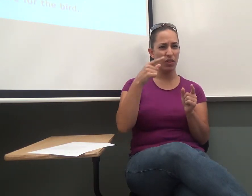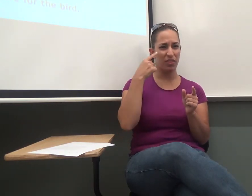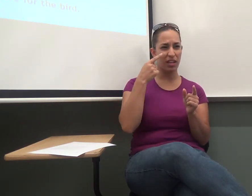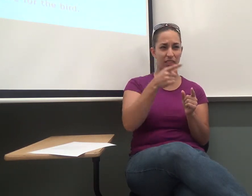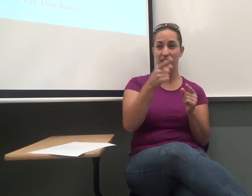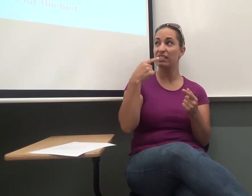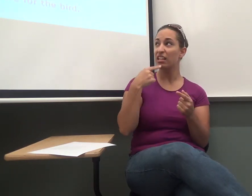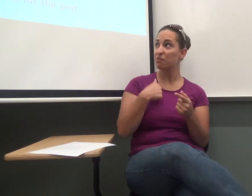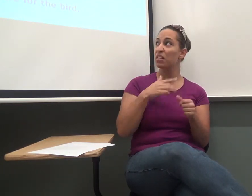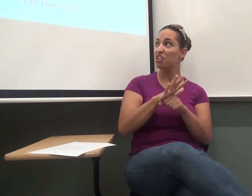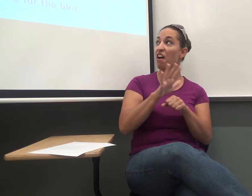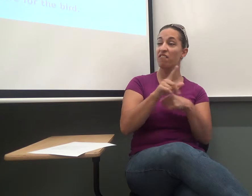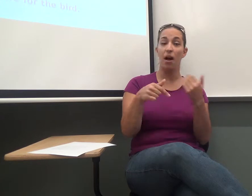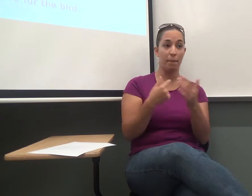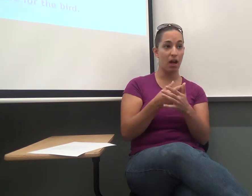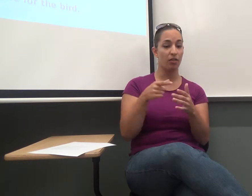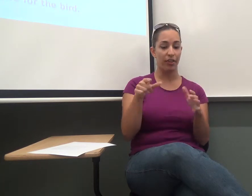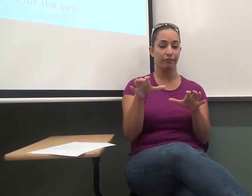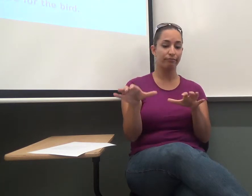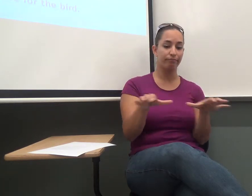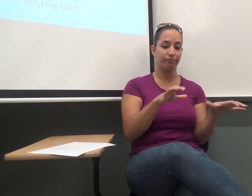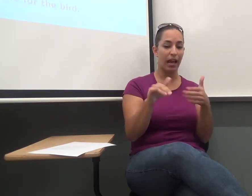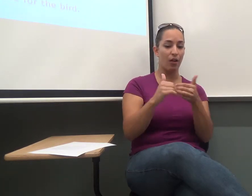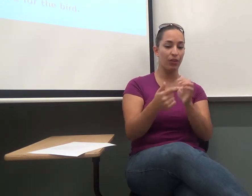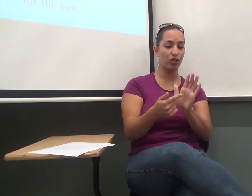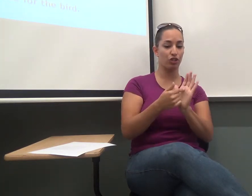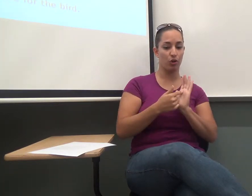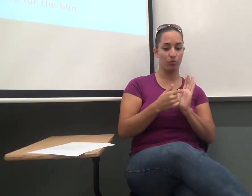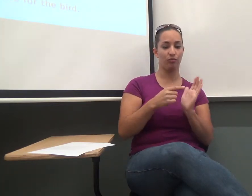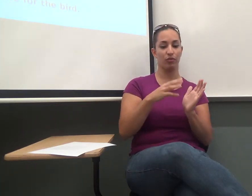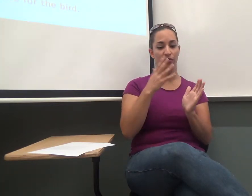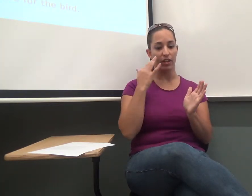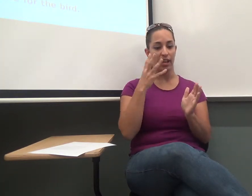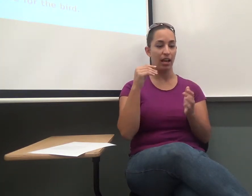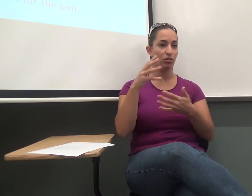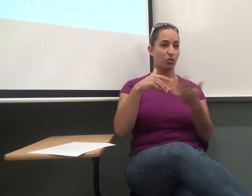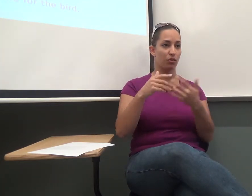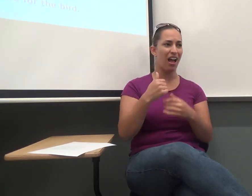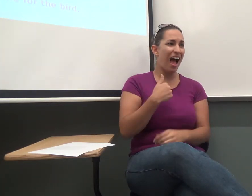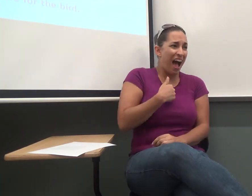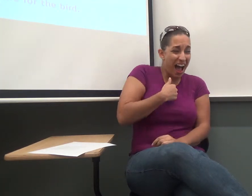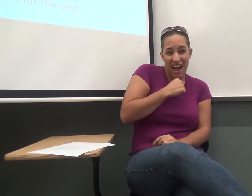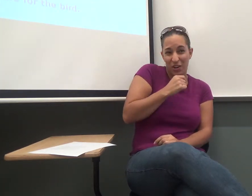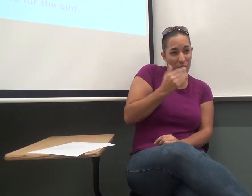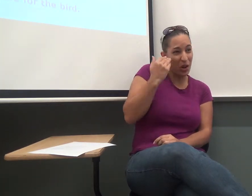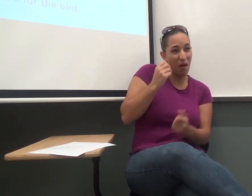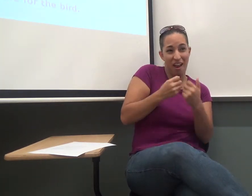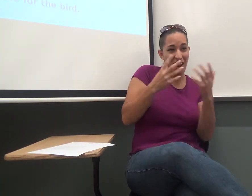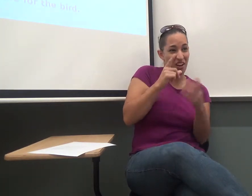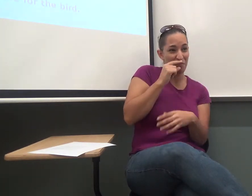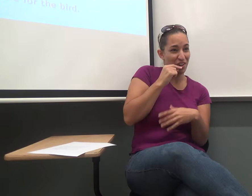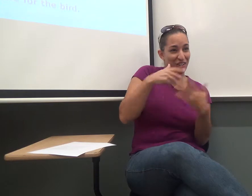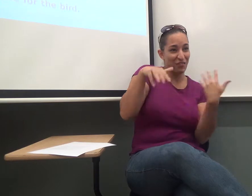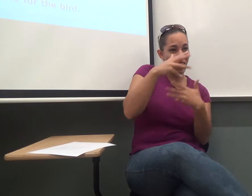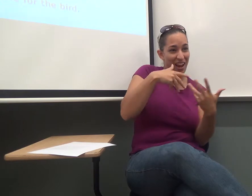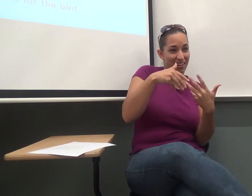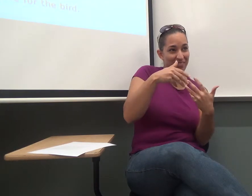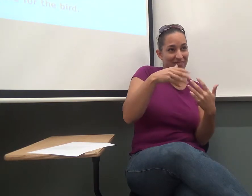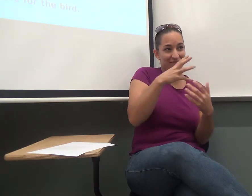sociable? Yes. I mean, I haven't really known a lot of birds that are super friendly and sociable, right? Most are skittish and they run away or they fly